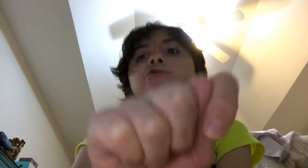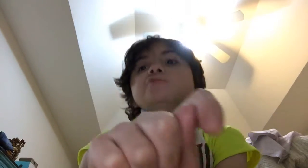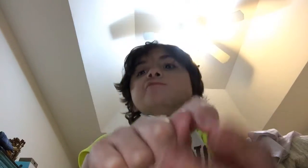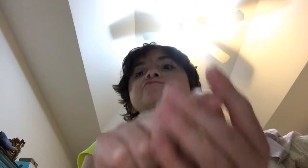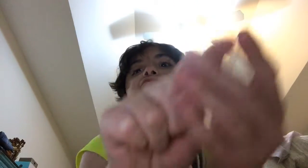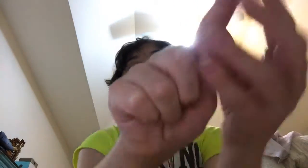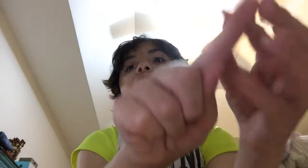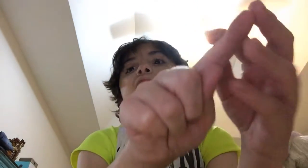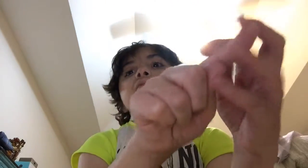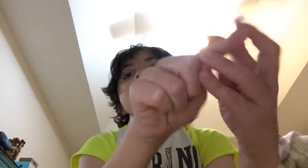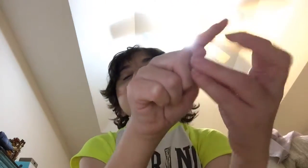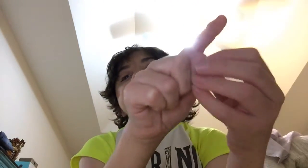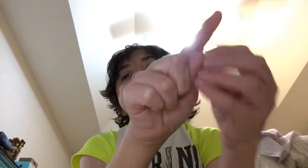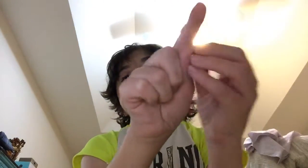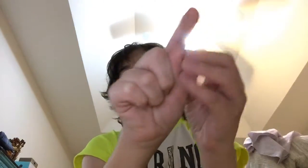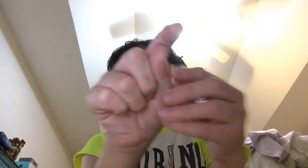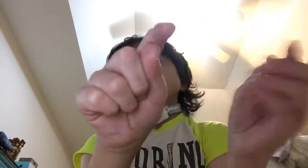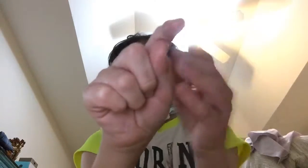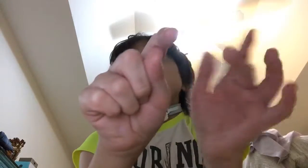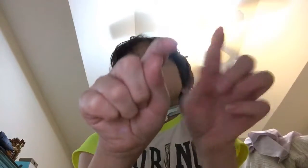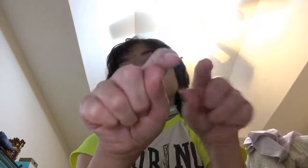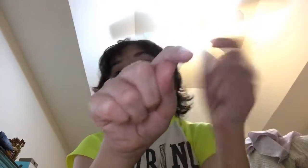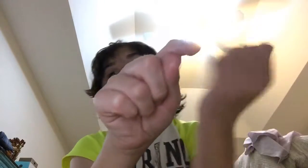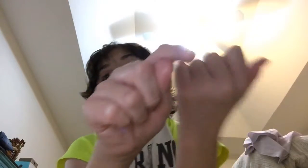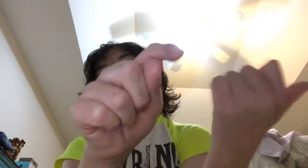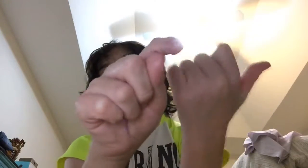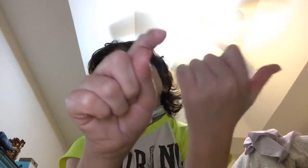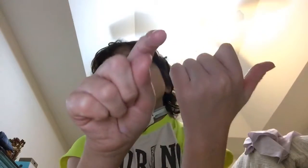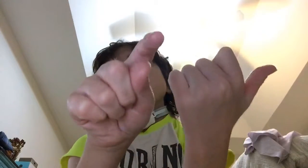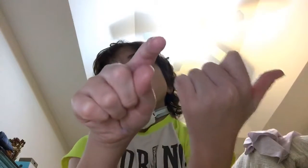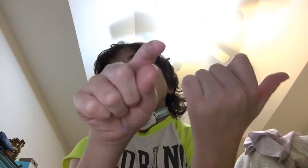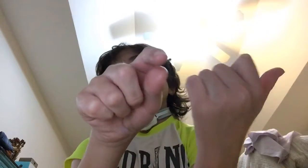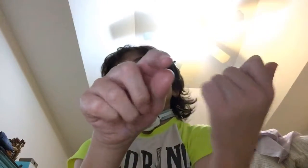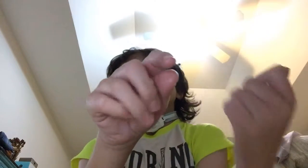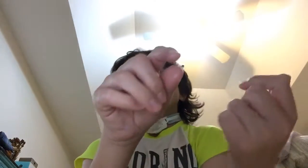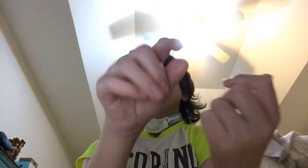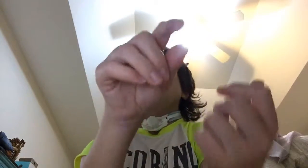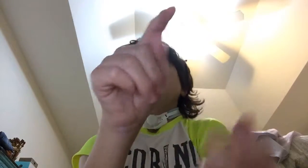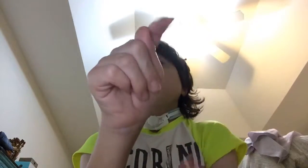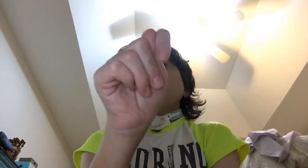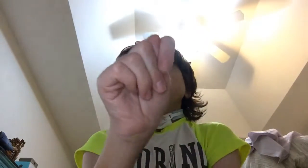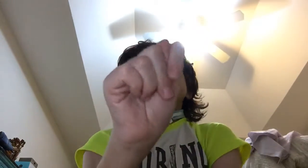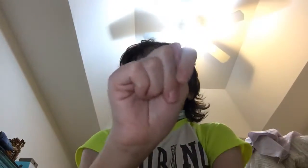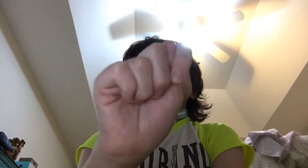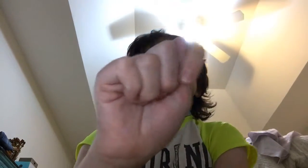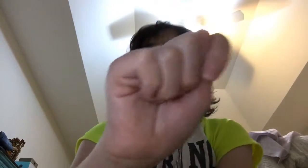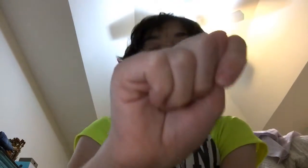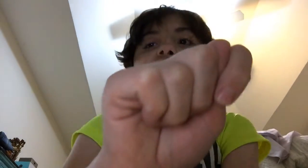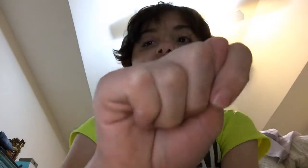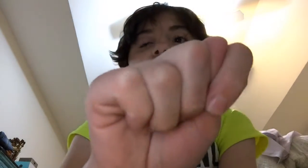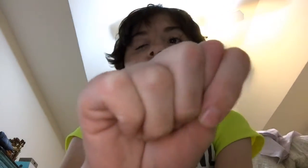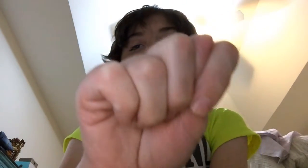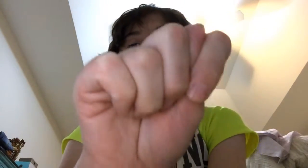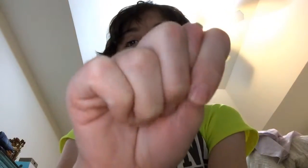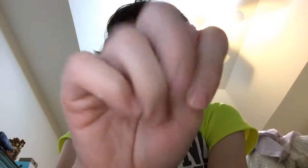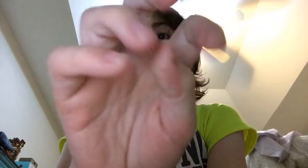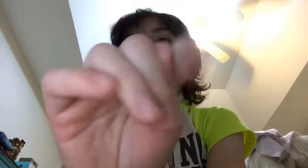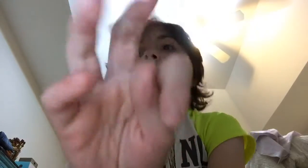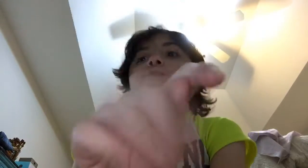So I have to turn this side of my thumb. It's supposed to be on